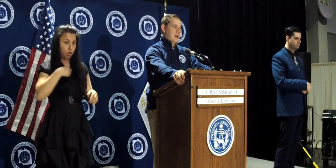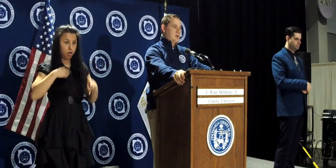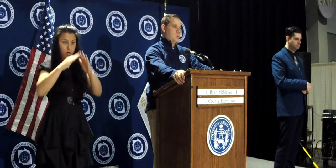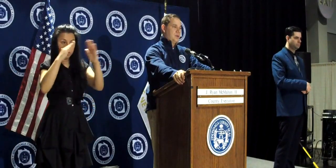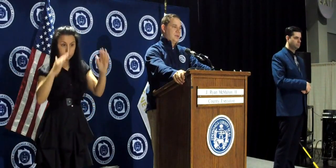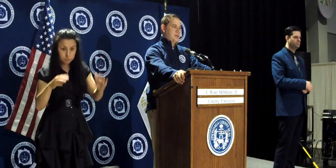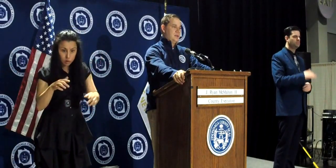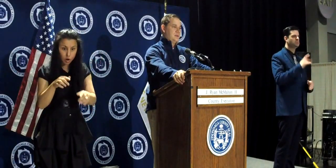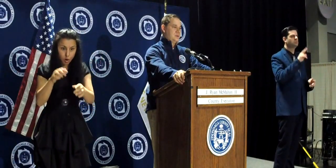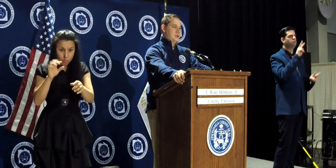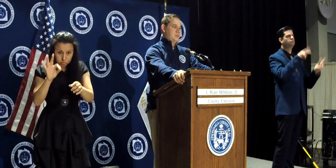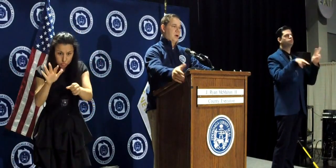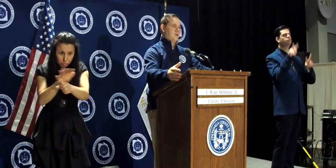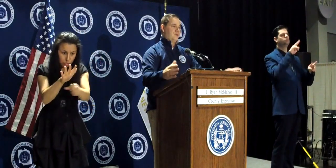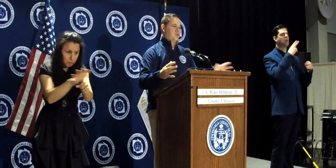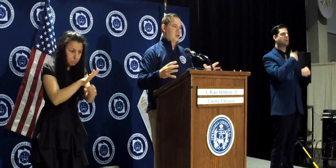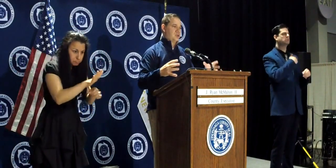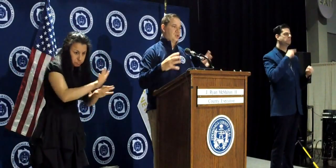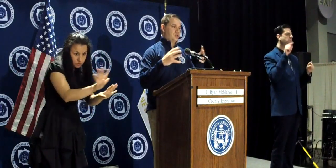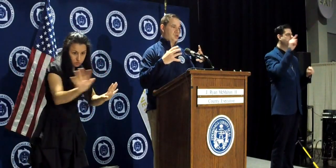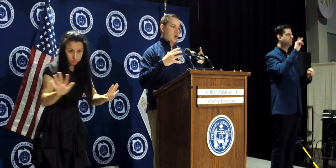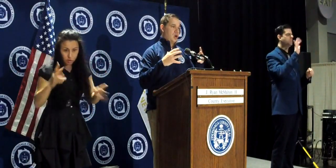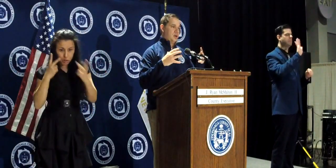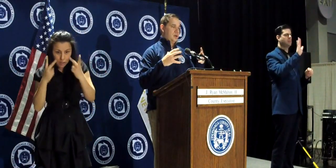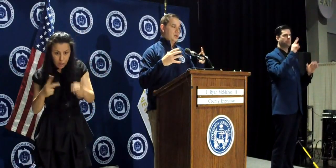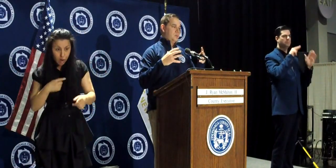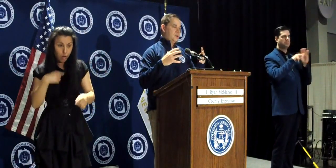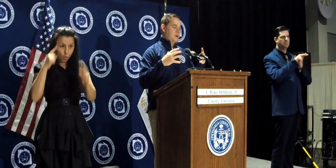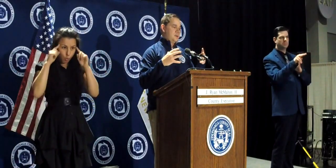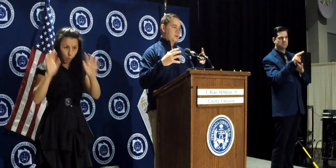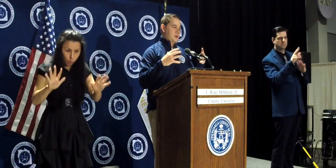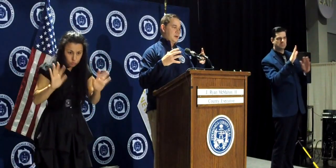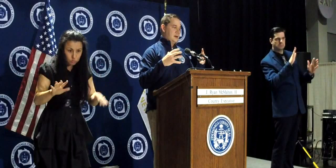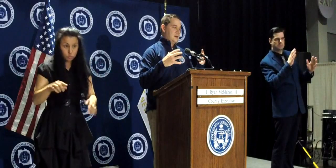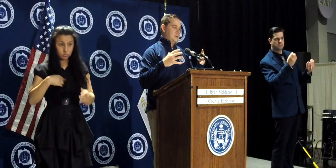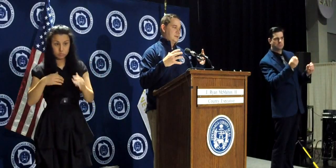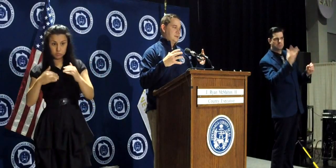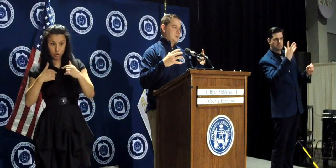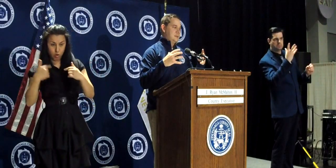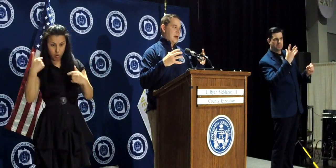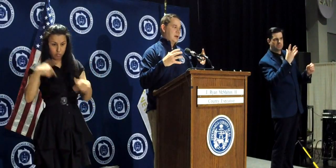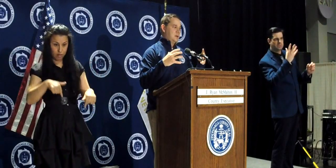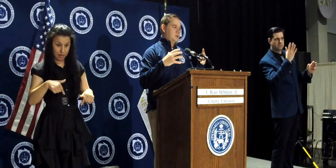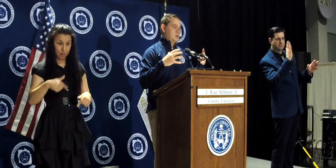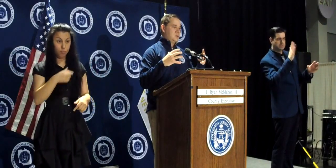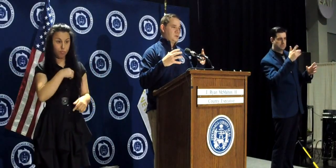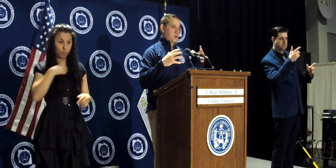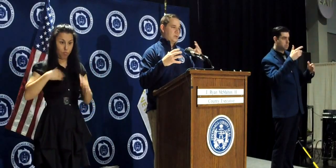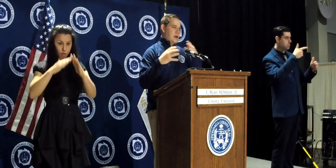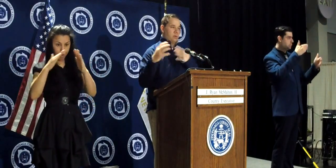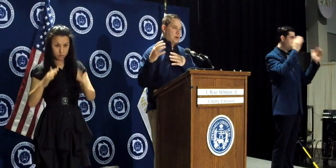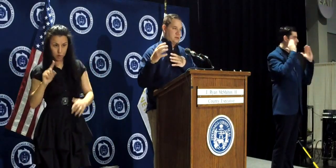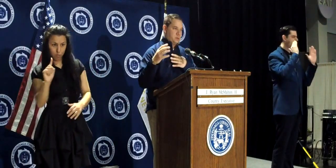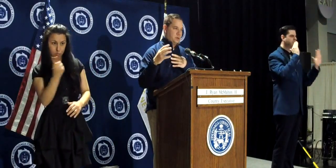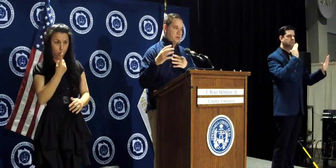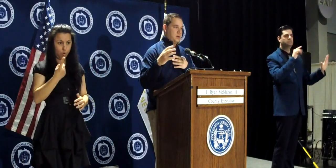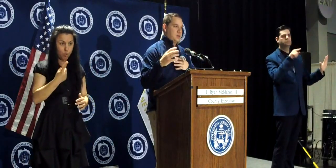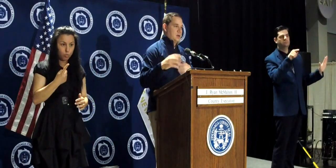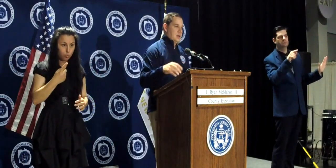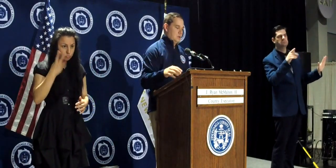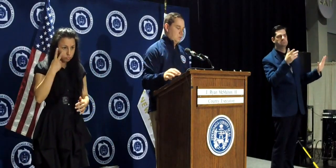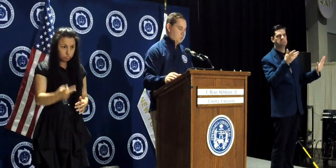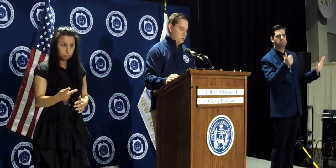know that we need to keep our infrastructure strong, because this is not slowing down next